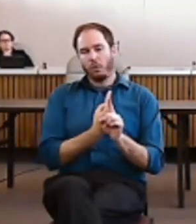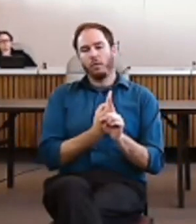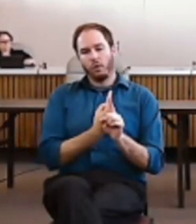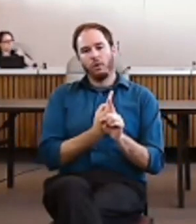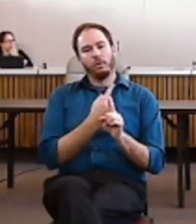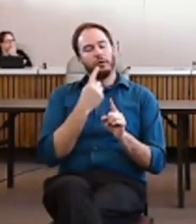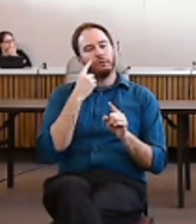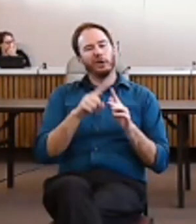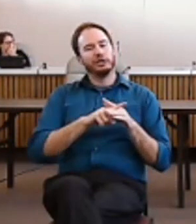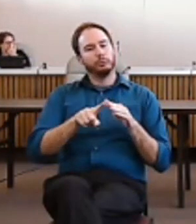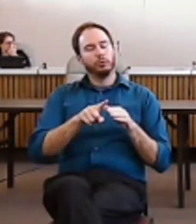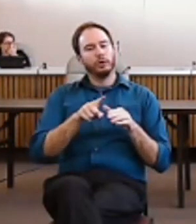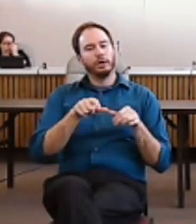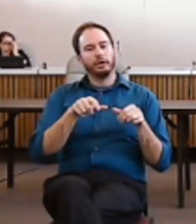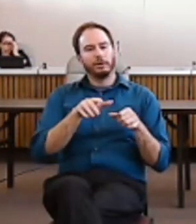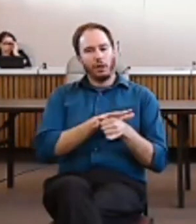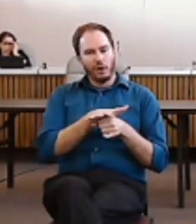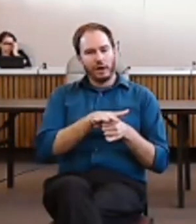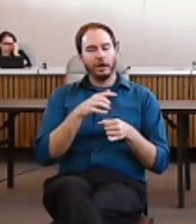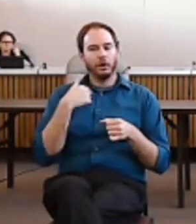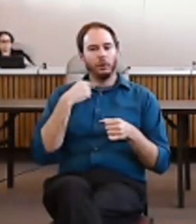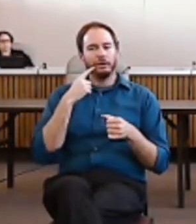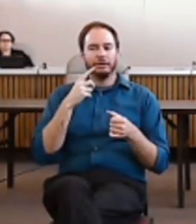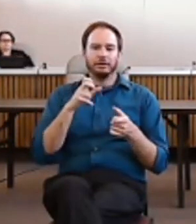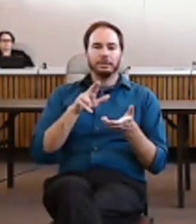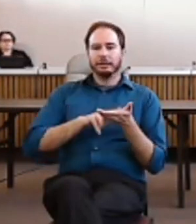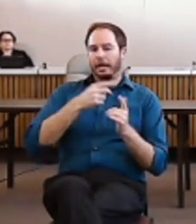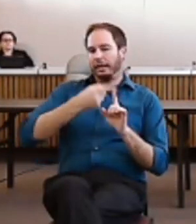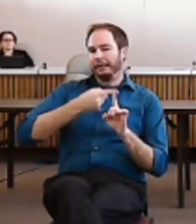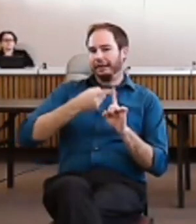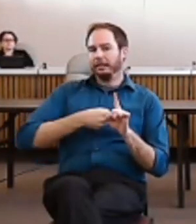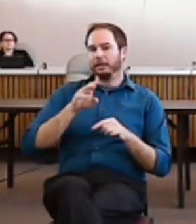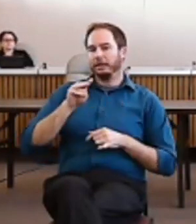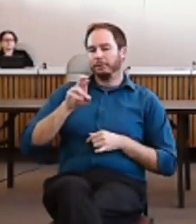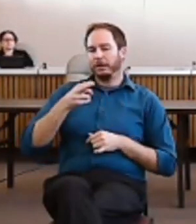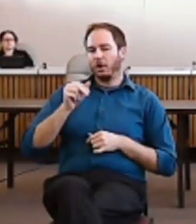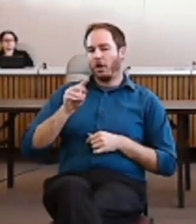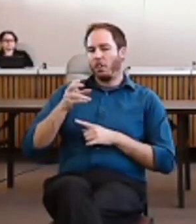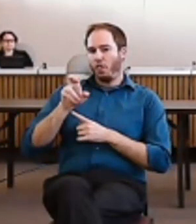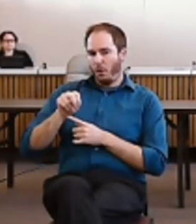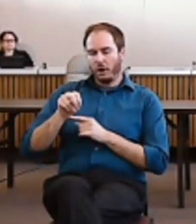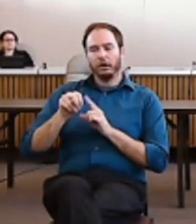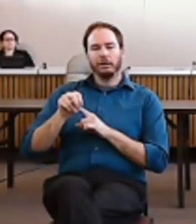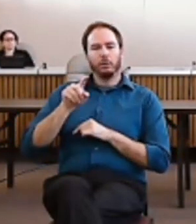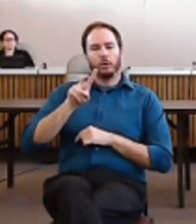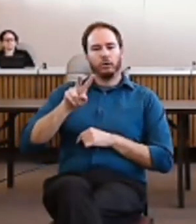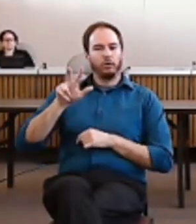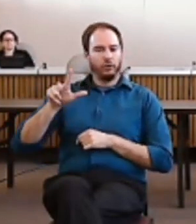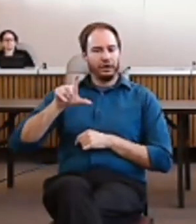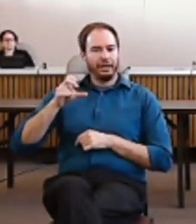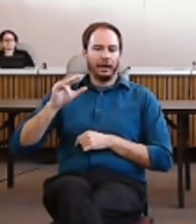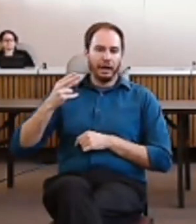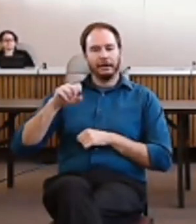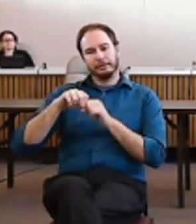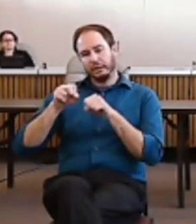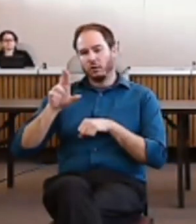Sprinter location. We've signed into a lease with Mr. Hosmer at 1233 Lehigh Station